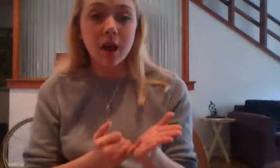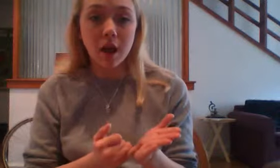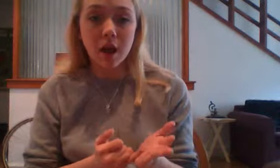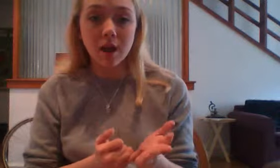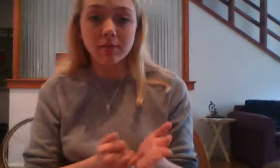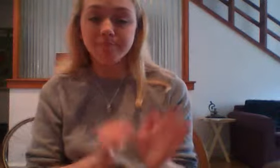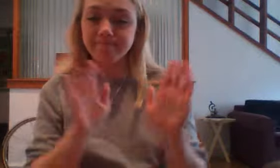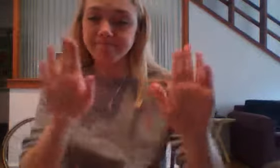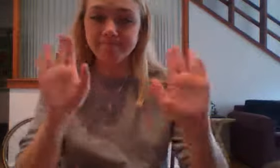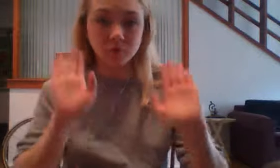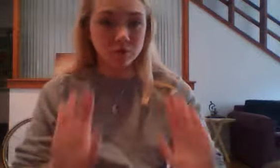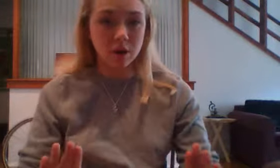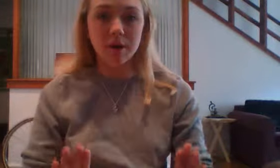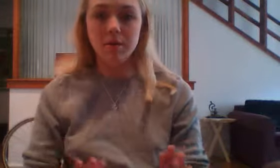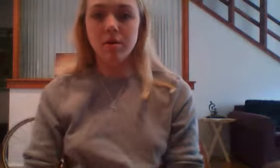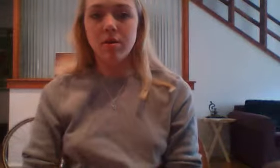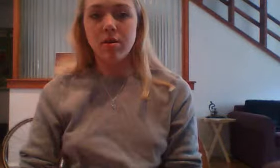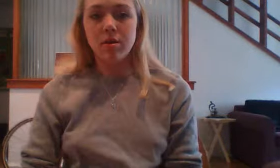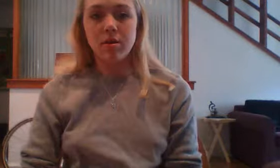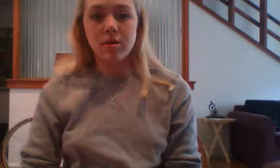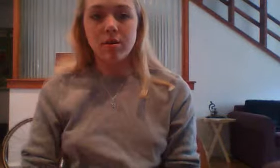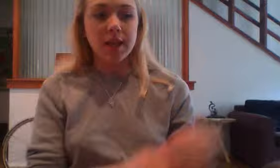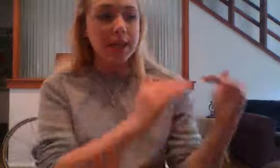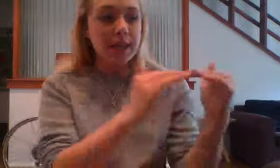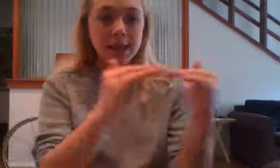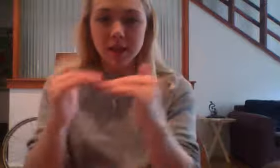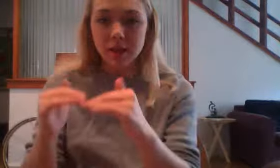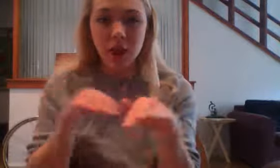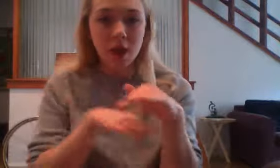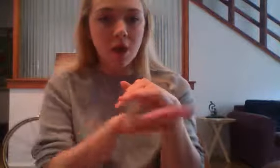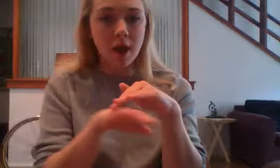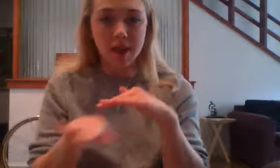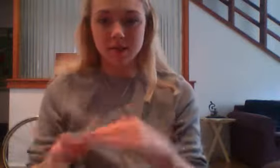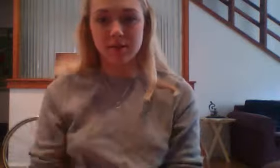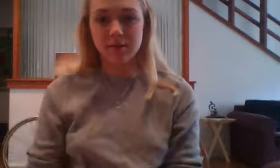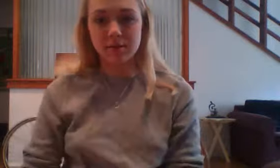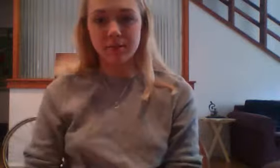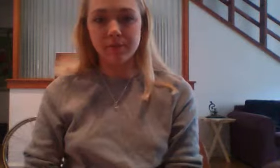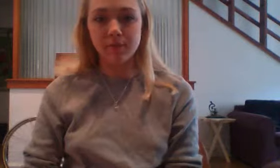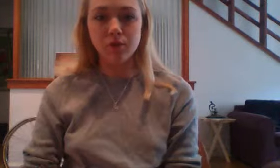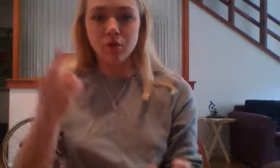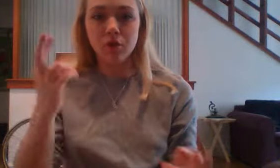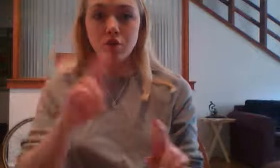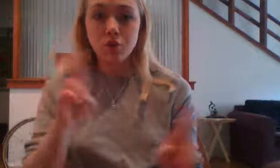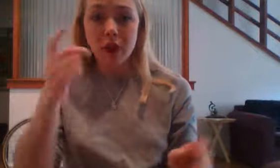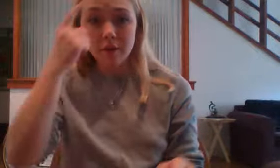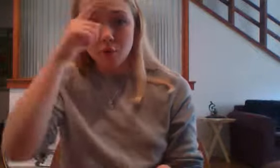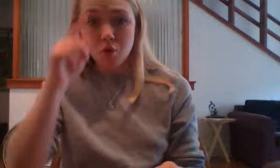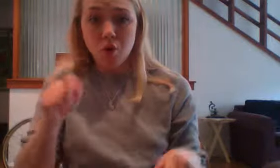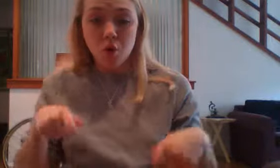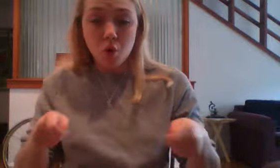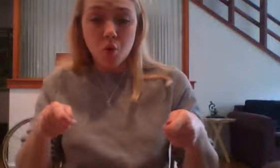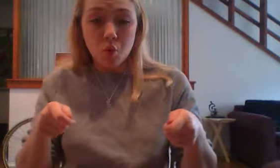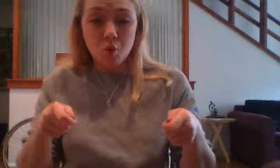can access it the same way. It's ready for anybody. If you're a wheelchair user or if you're a mom pushing your child in the